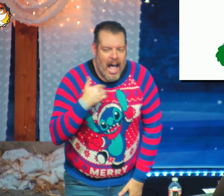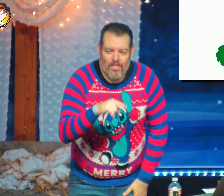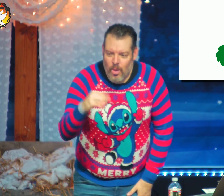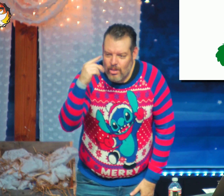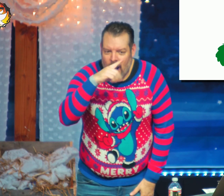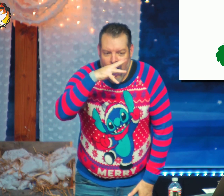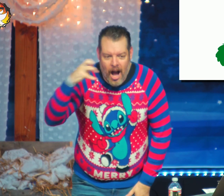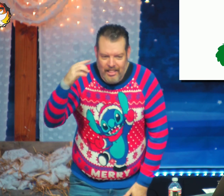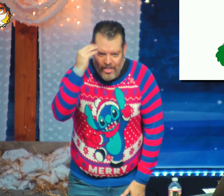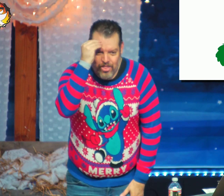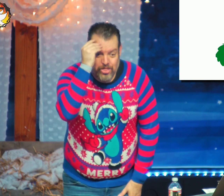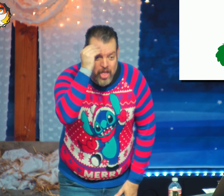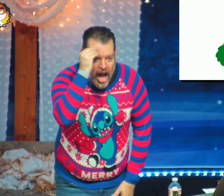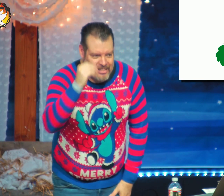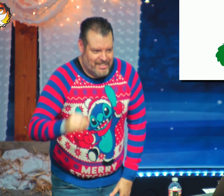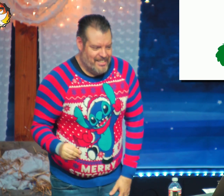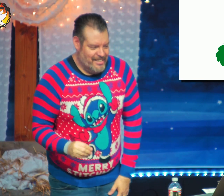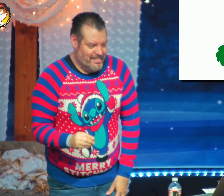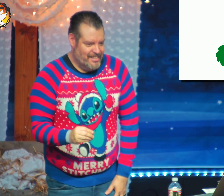You're a mean one, Mr. Grinch.